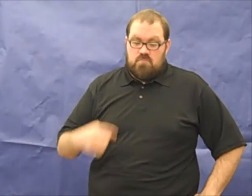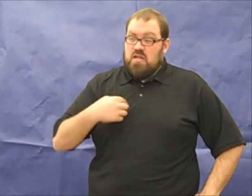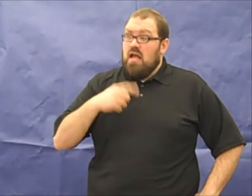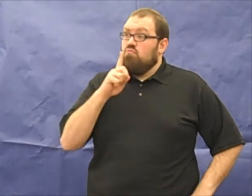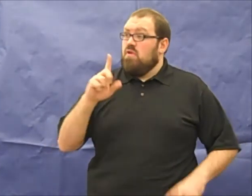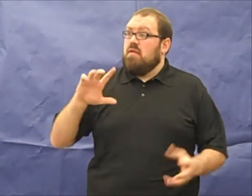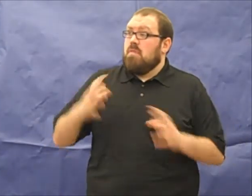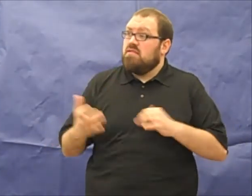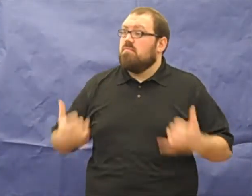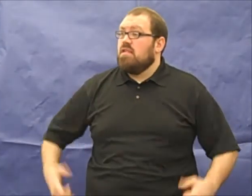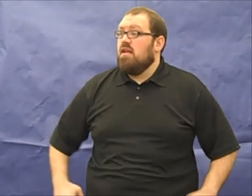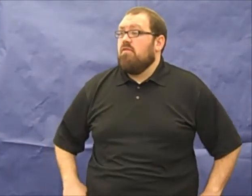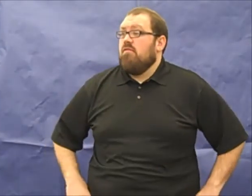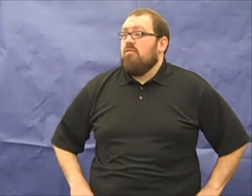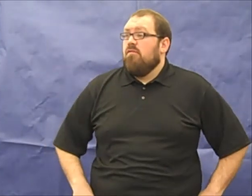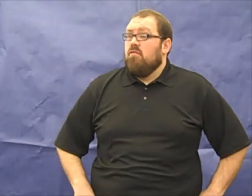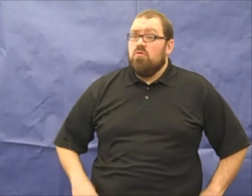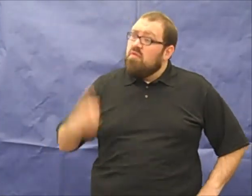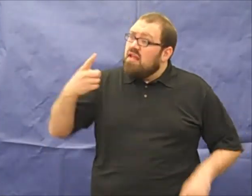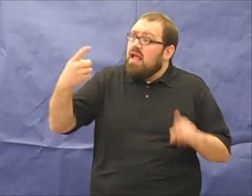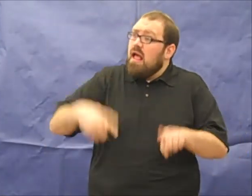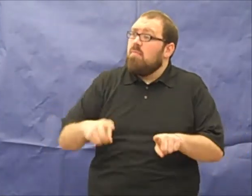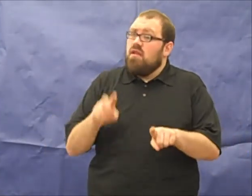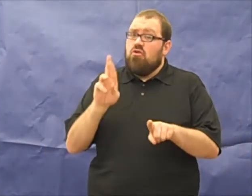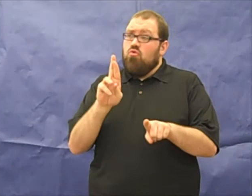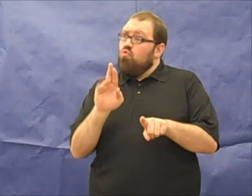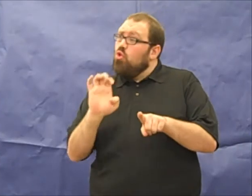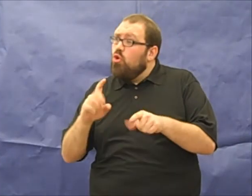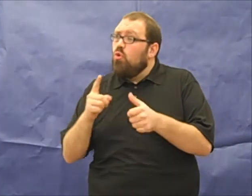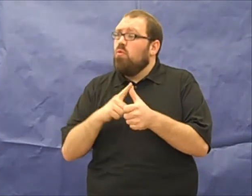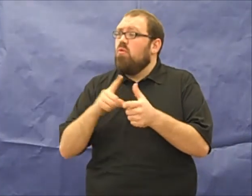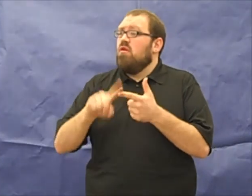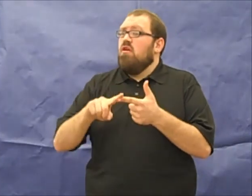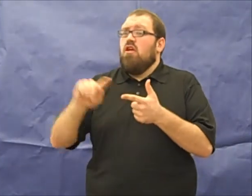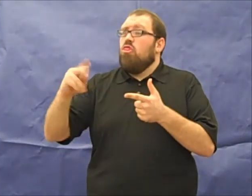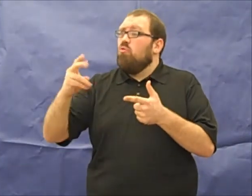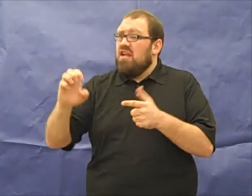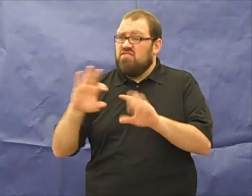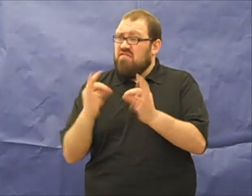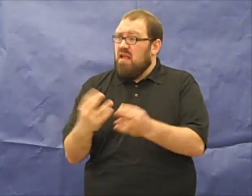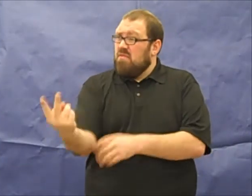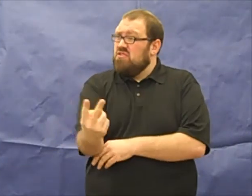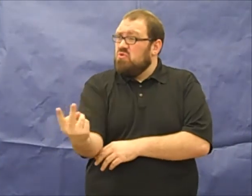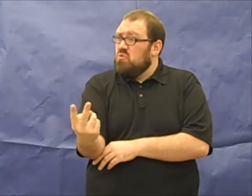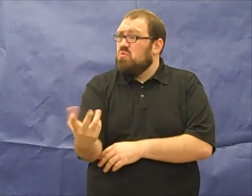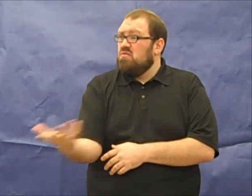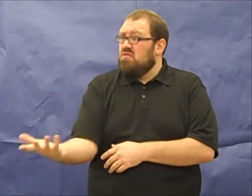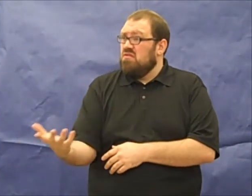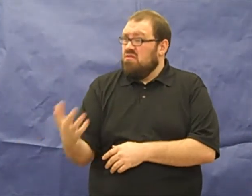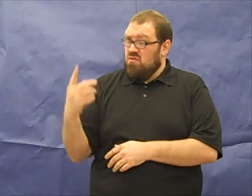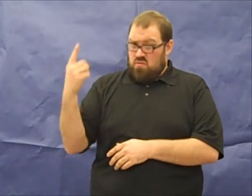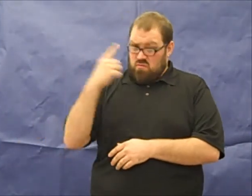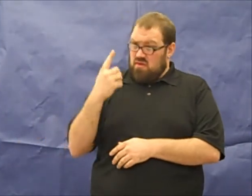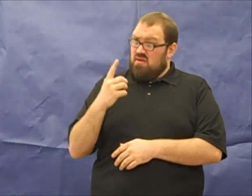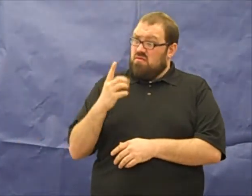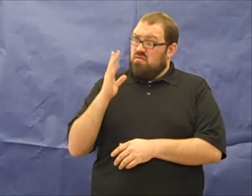today. What do you think's going to happen to Rue's and Thresh's families? Do you think they'll get their share of our